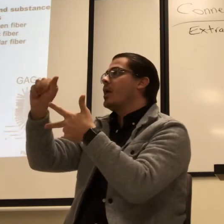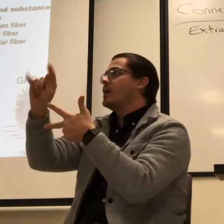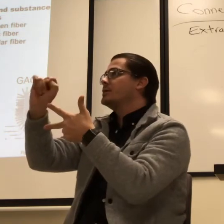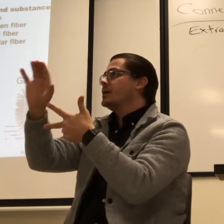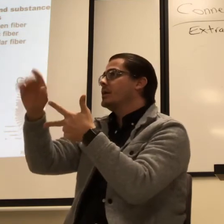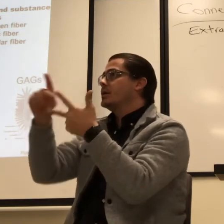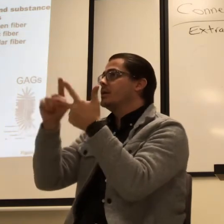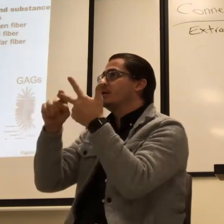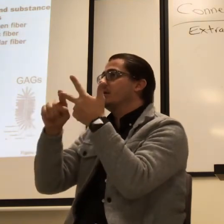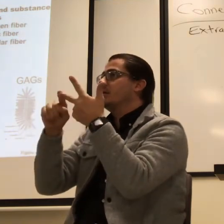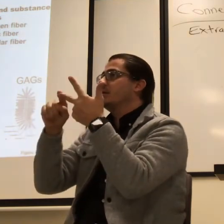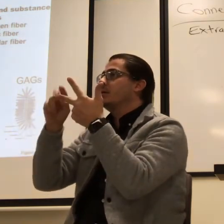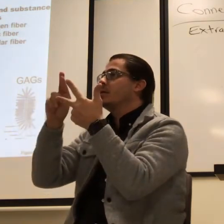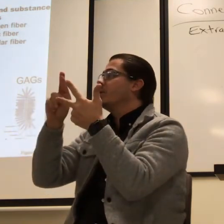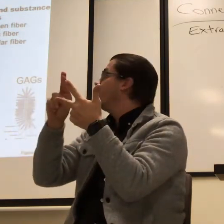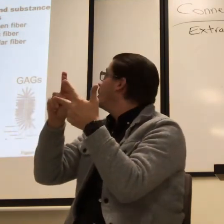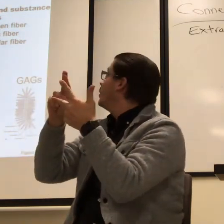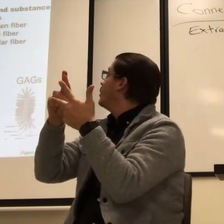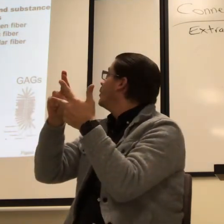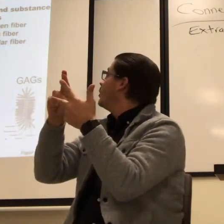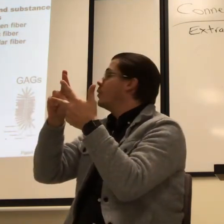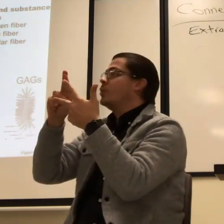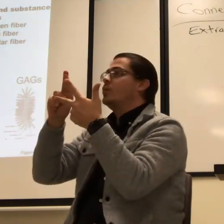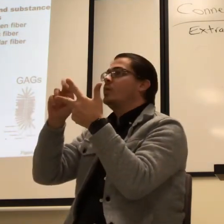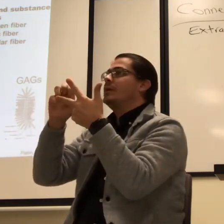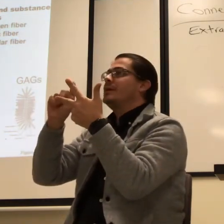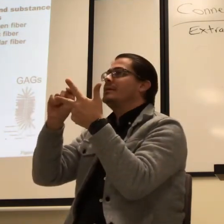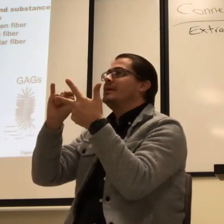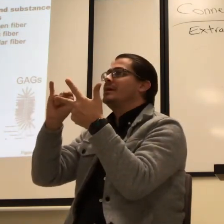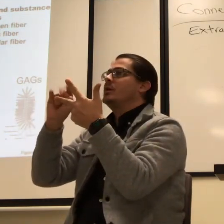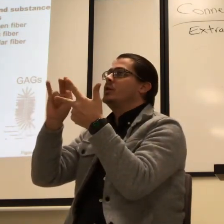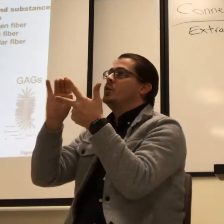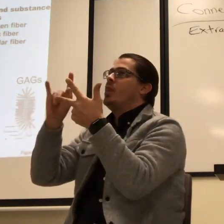elastic, reticular